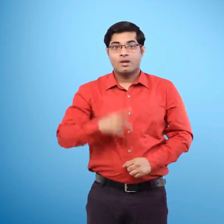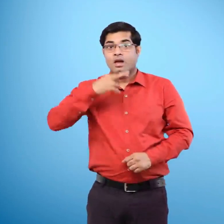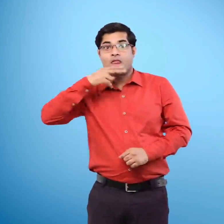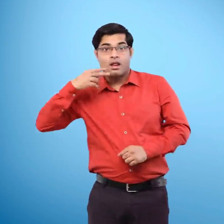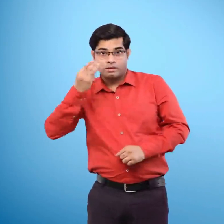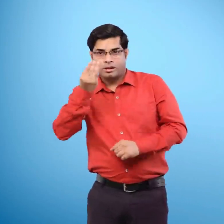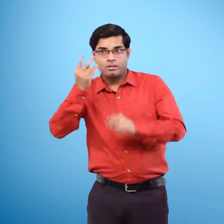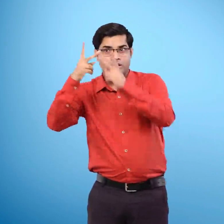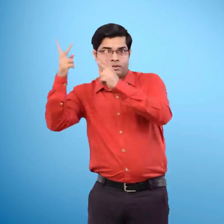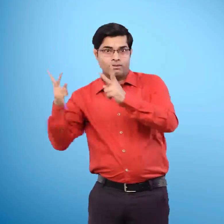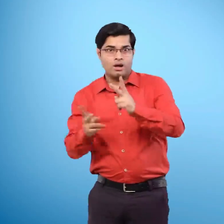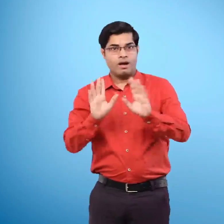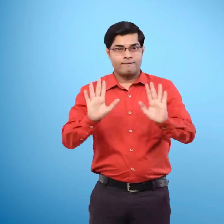are shown as options